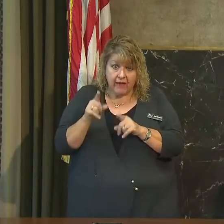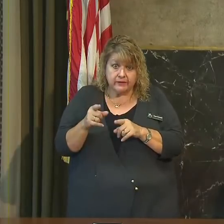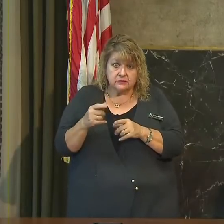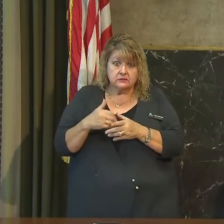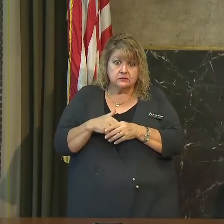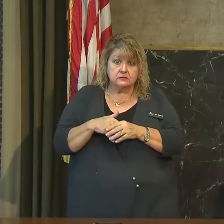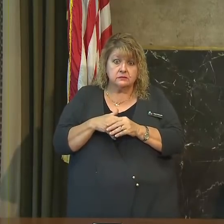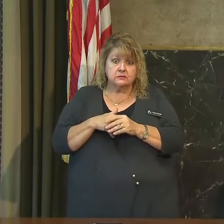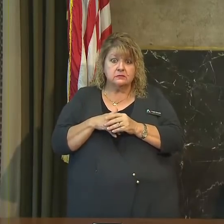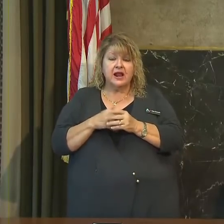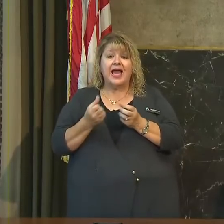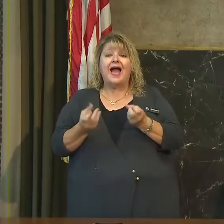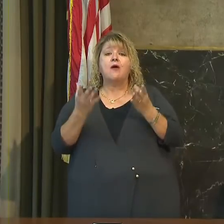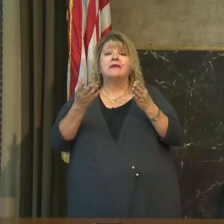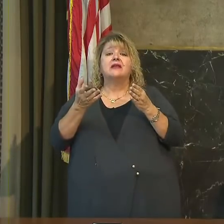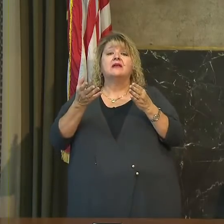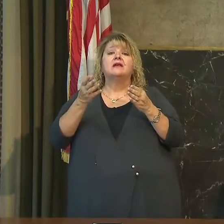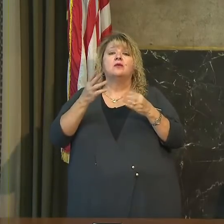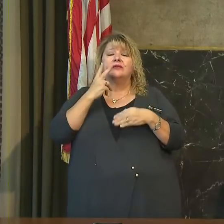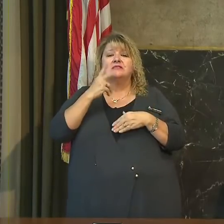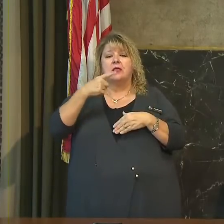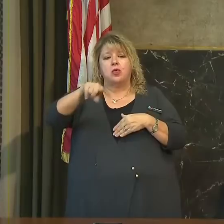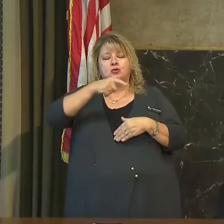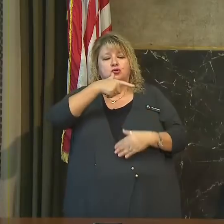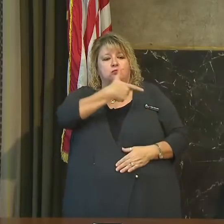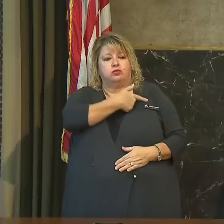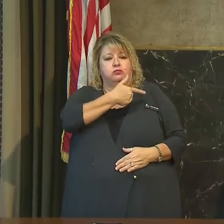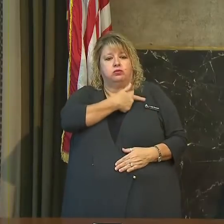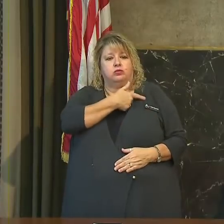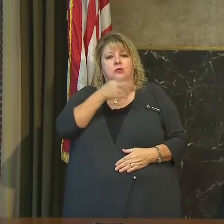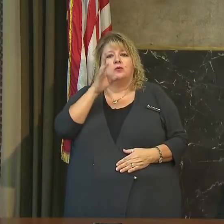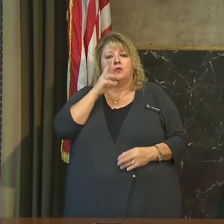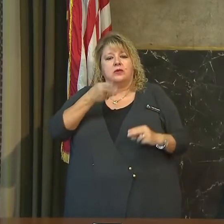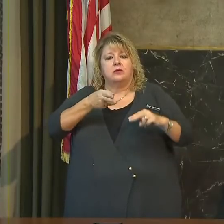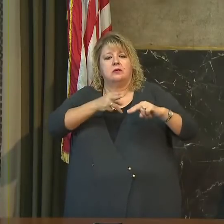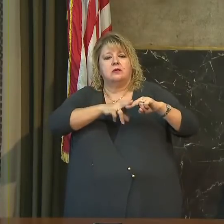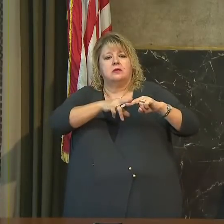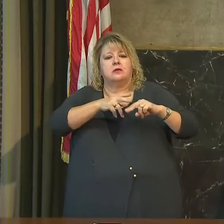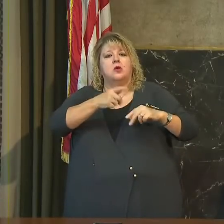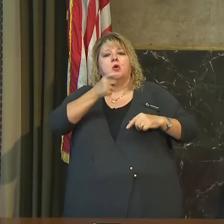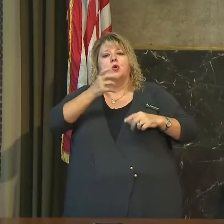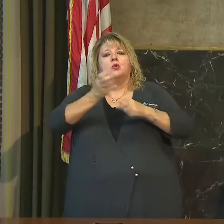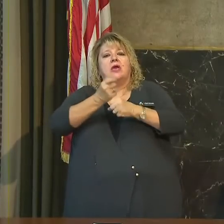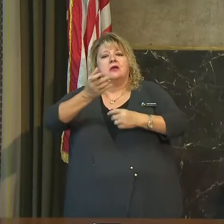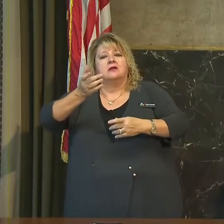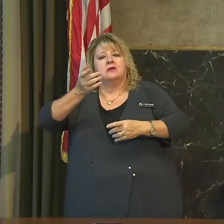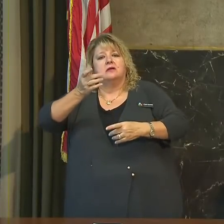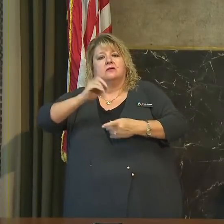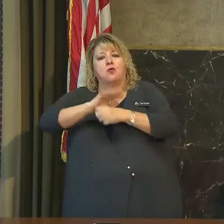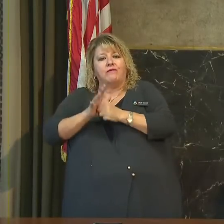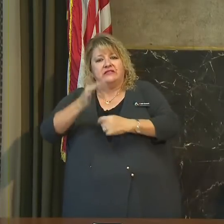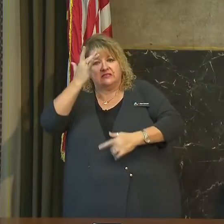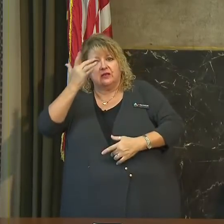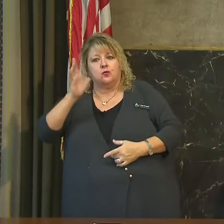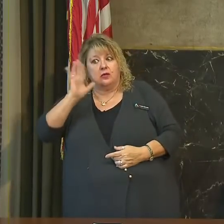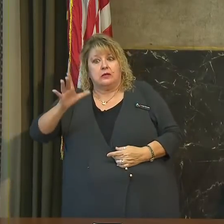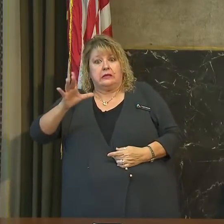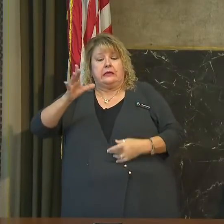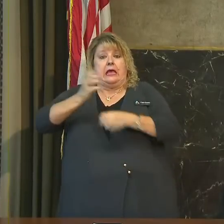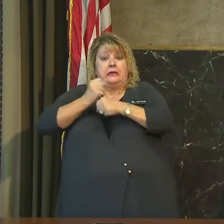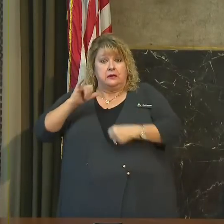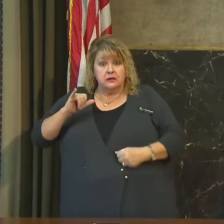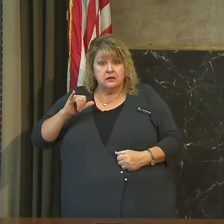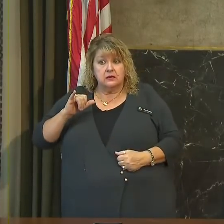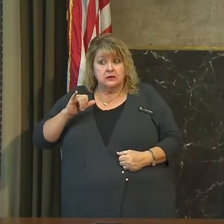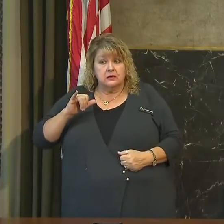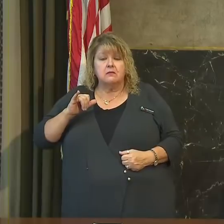will see will go up as the amount of COVID in the community goes up. When